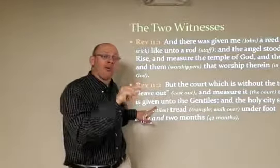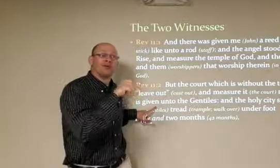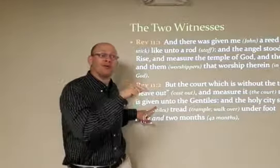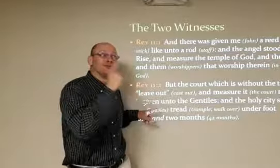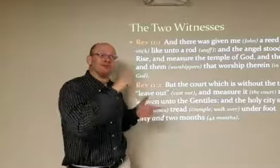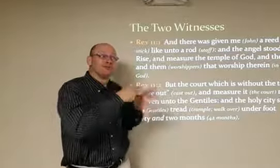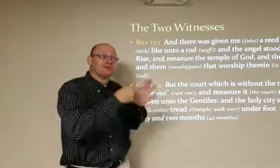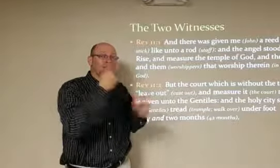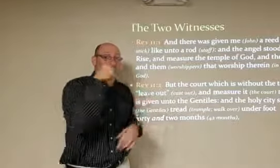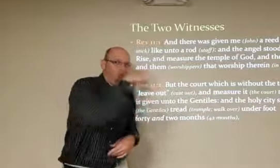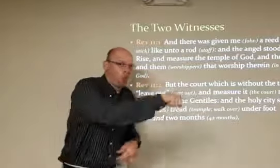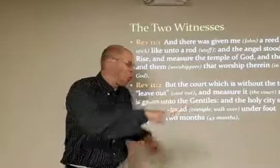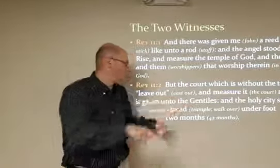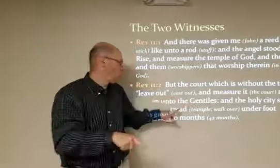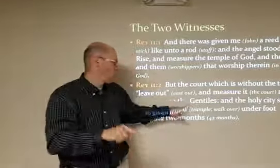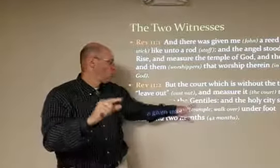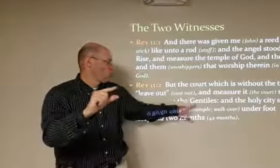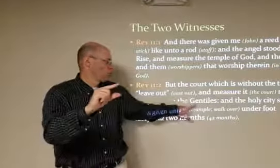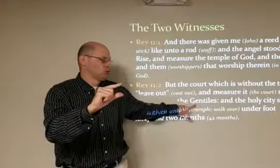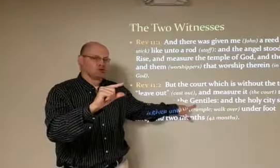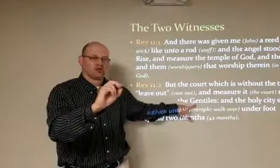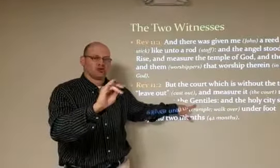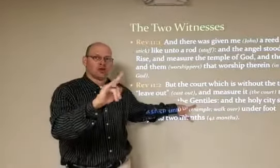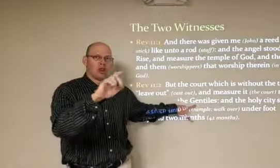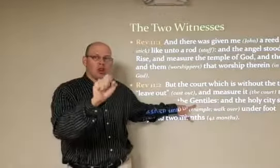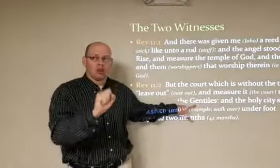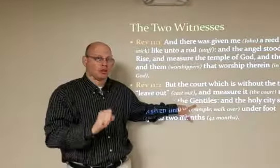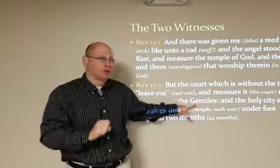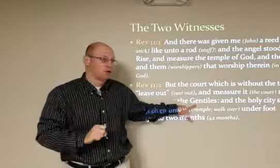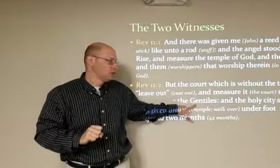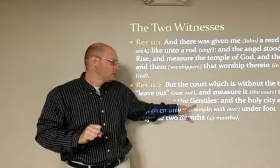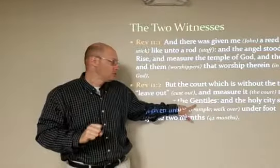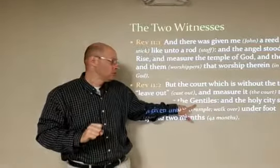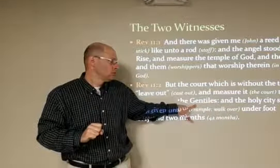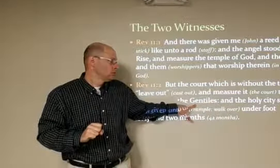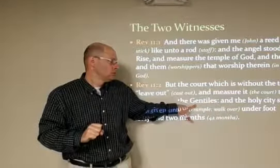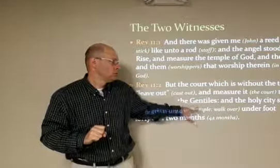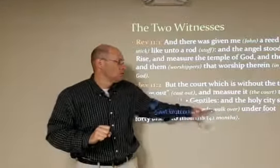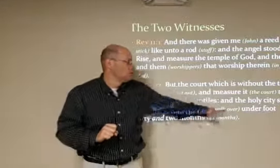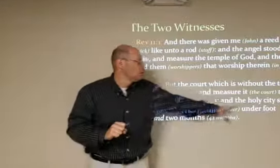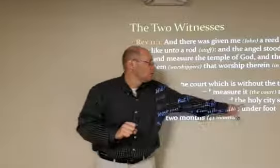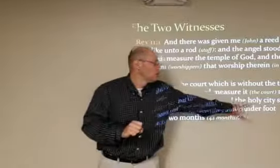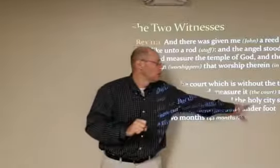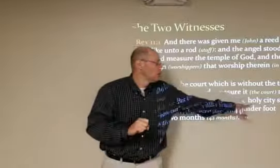it not. And that's the outside, the court. Don't measure it.